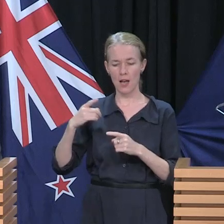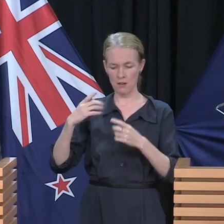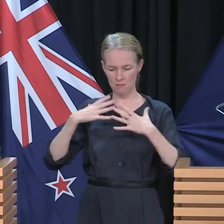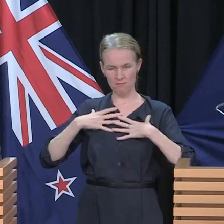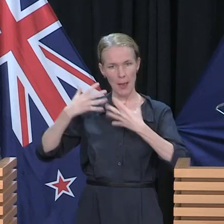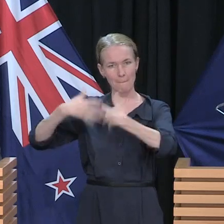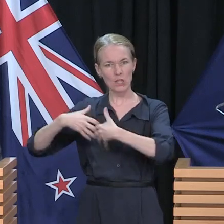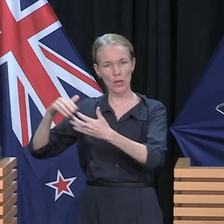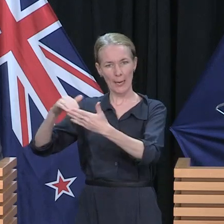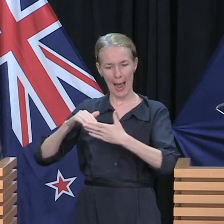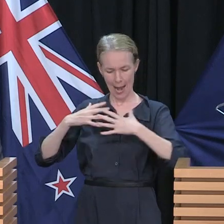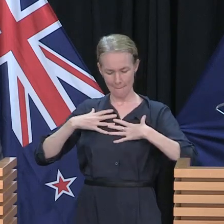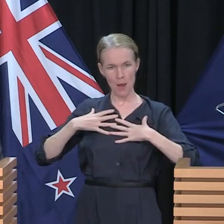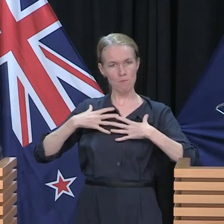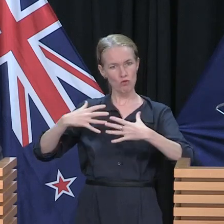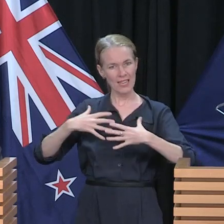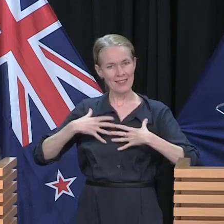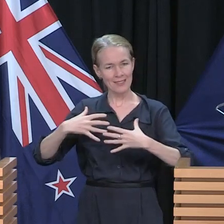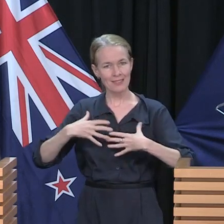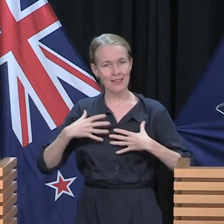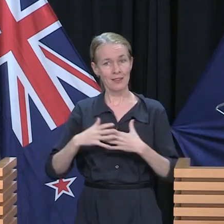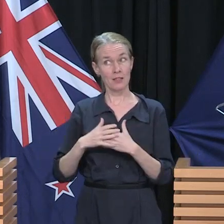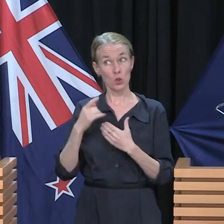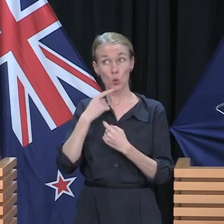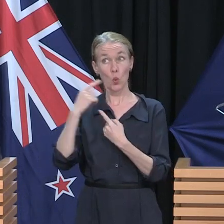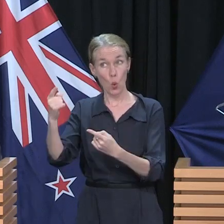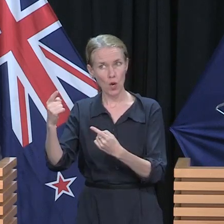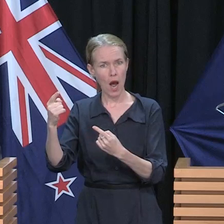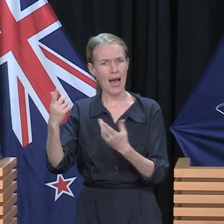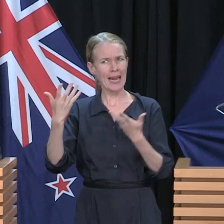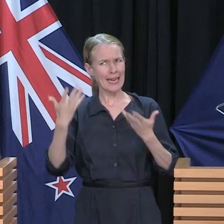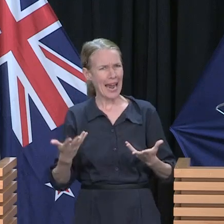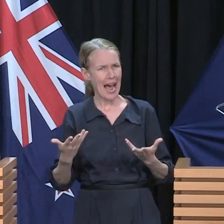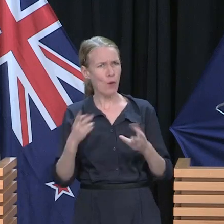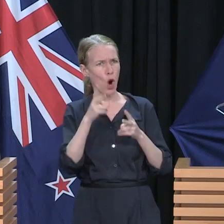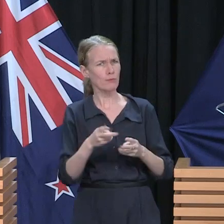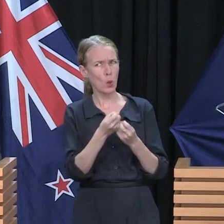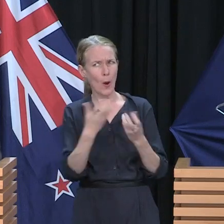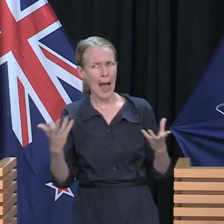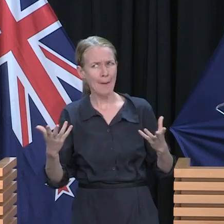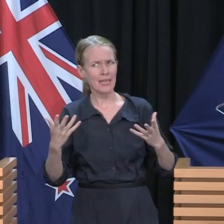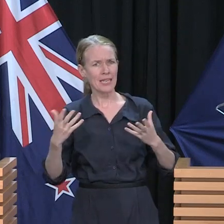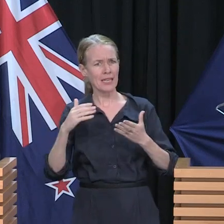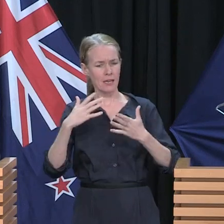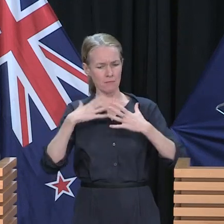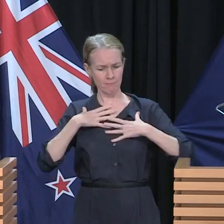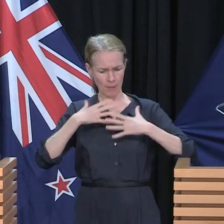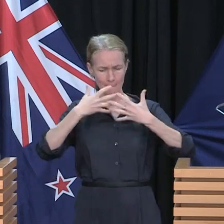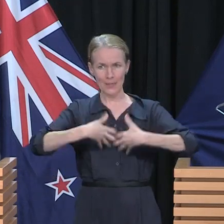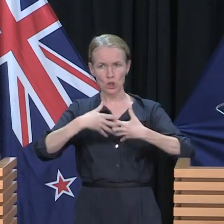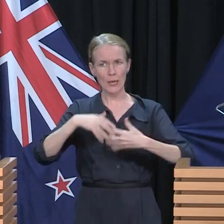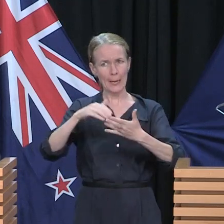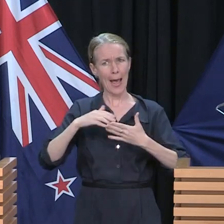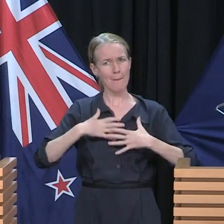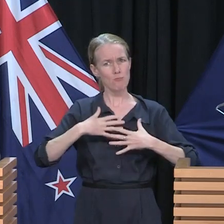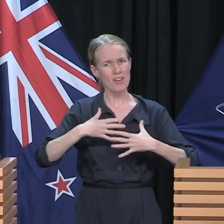those ones that have arrived, and how are you making decisions about where they go? Look, I haven't got the numbers, the exact numbers. I know that we